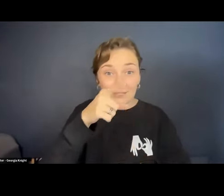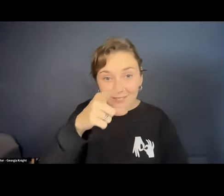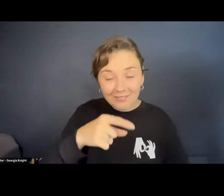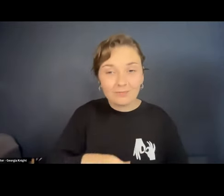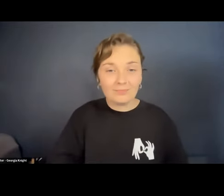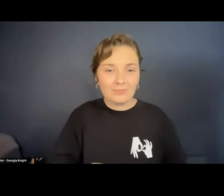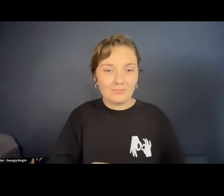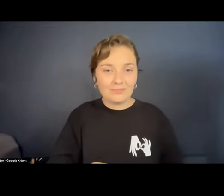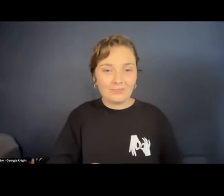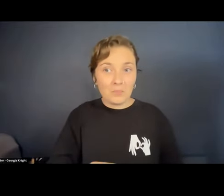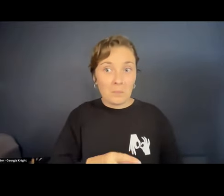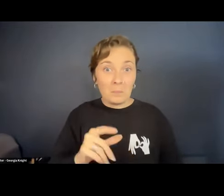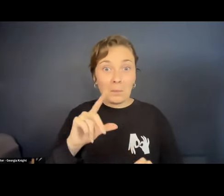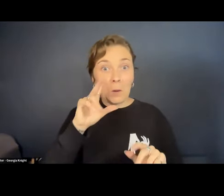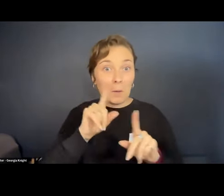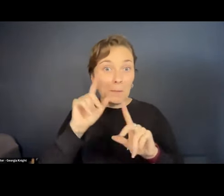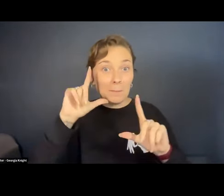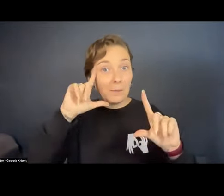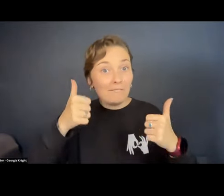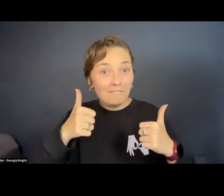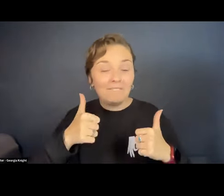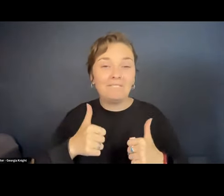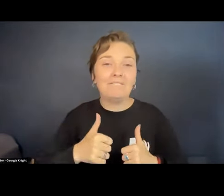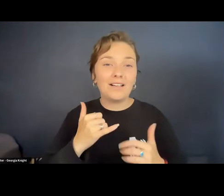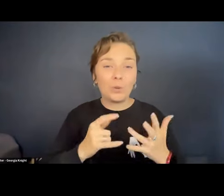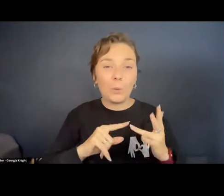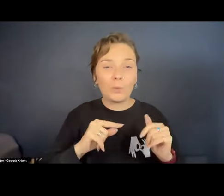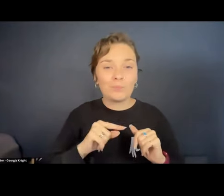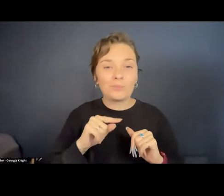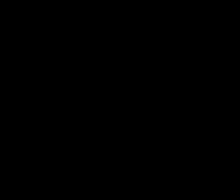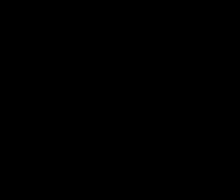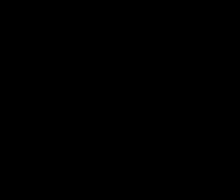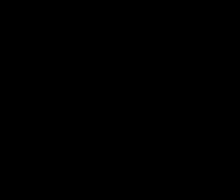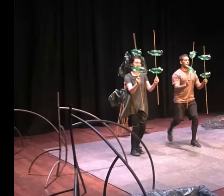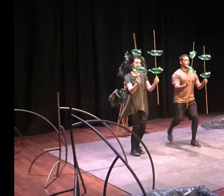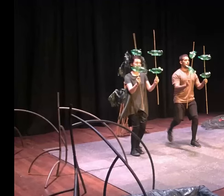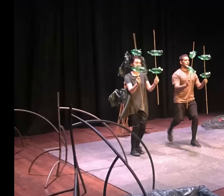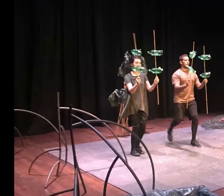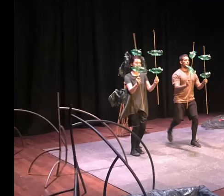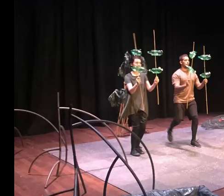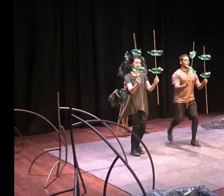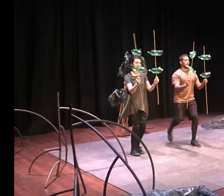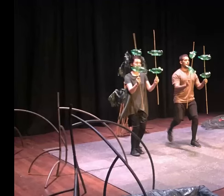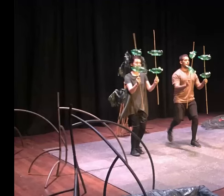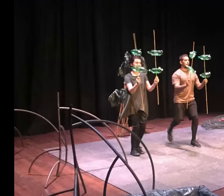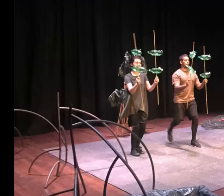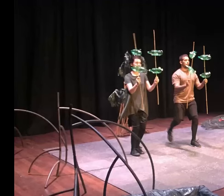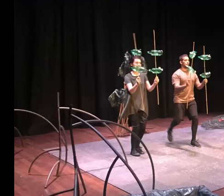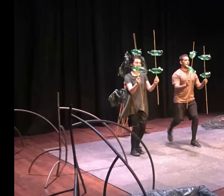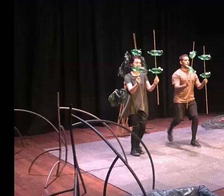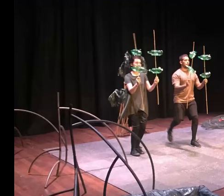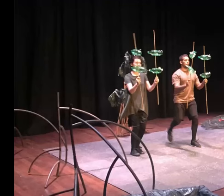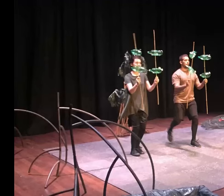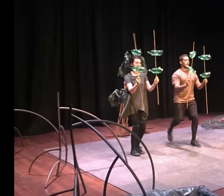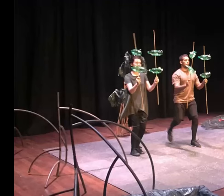well, I think they seemed to love it. So here is, this is just, it's a bit of a blurry